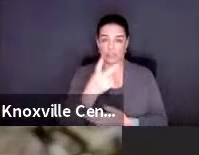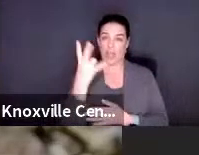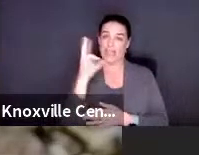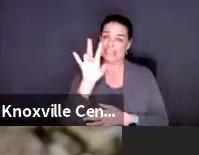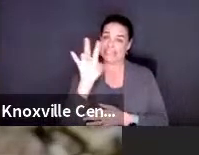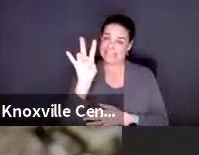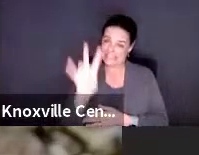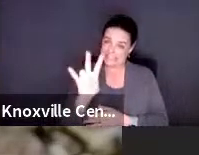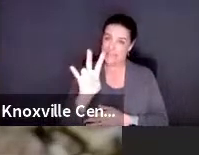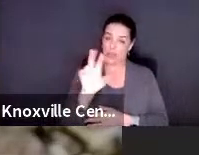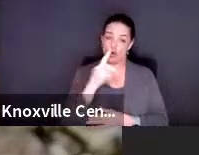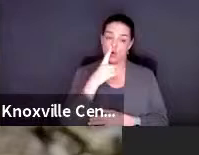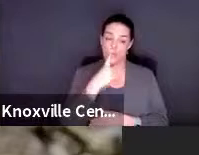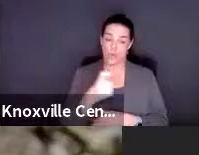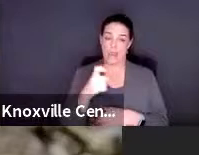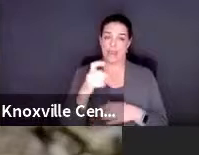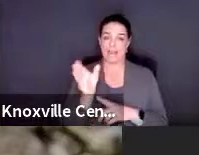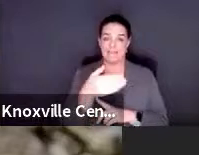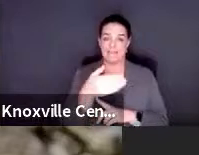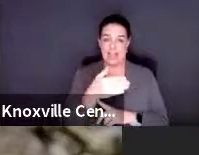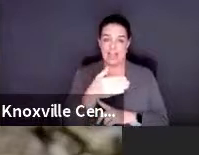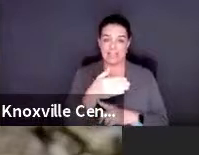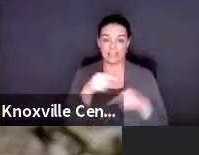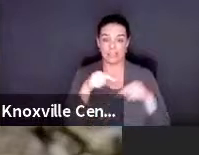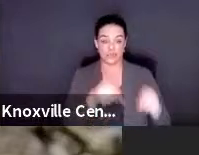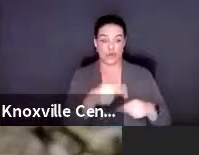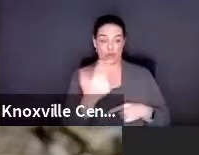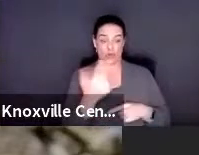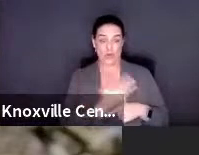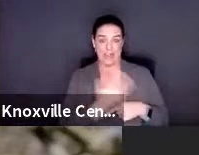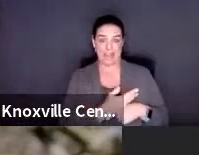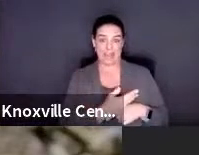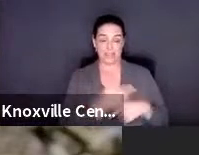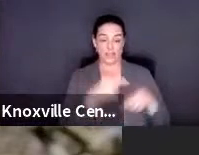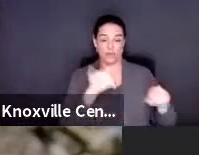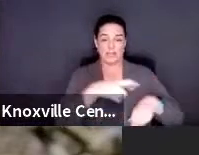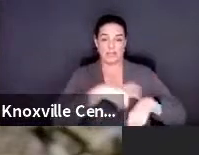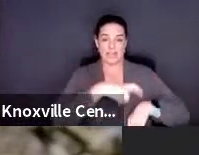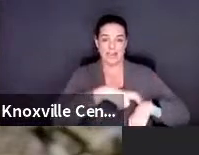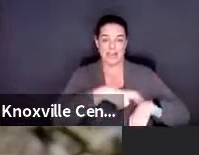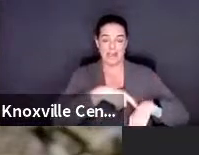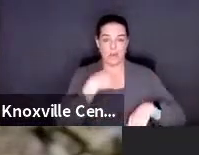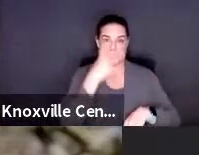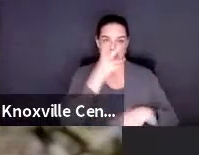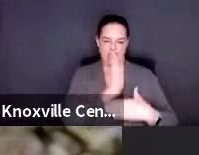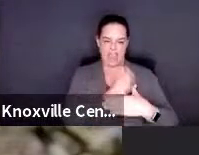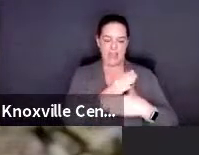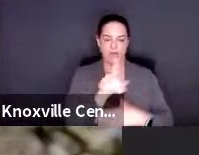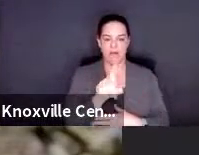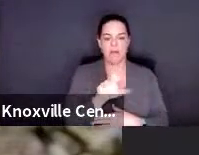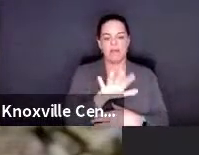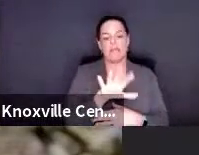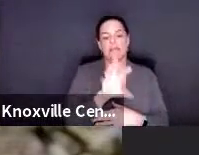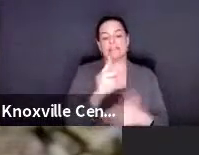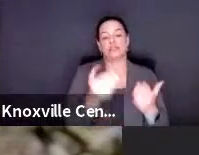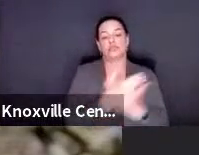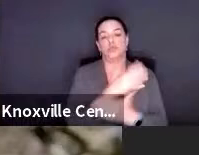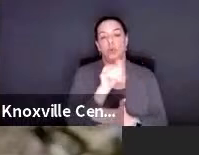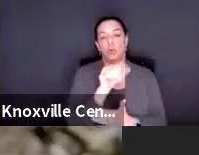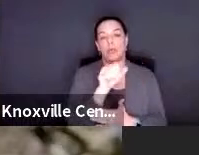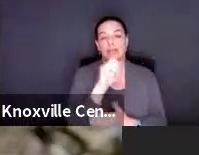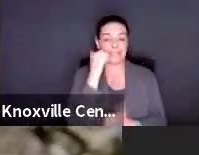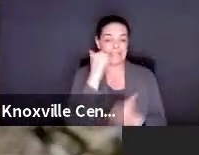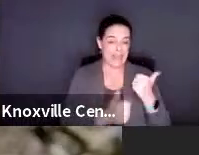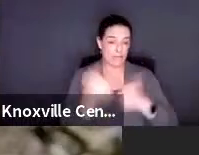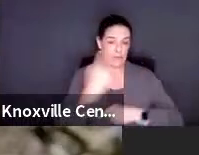red flags occurring over the most recent 3 days. During this time period, we saw an average of 156 new cases per day